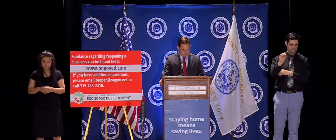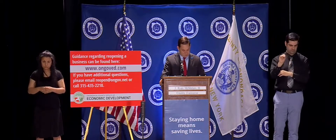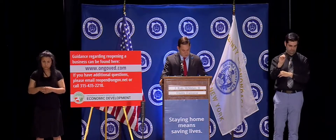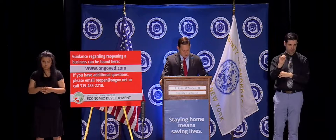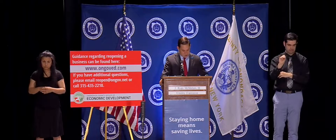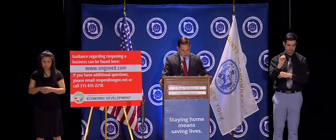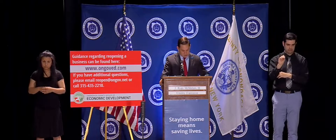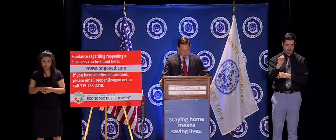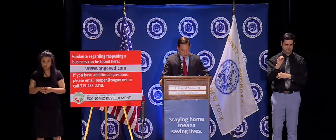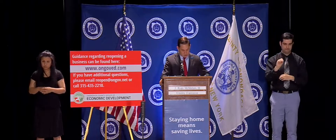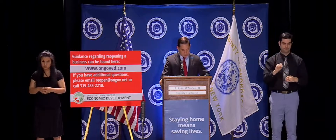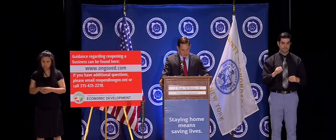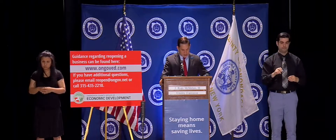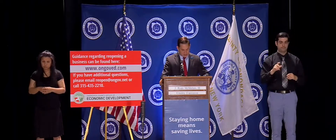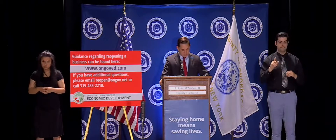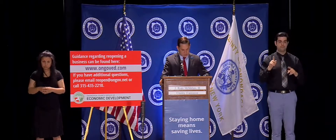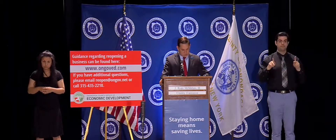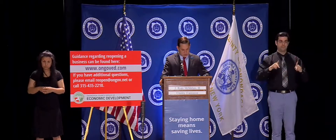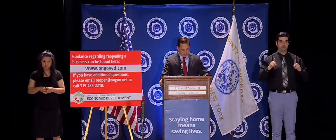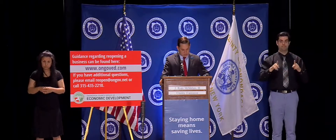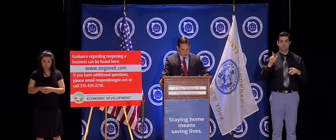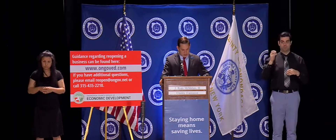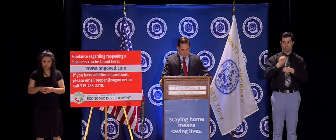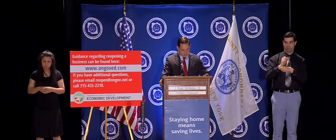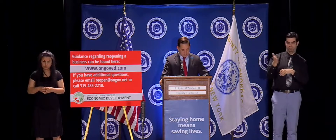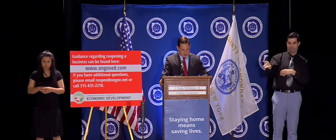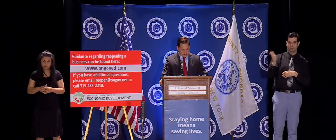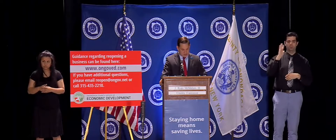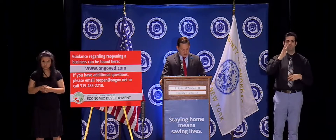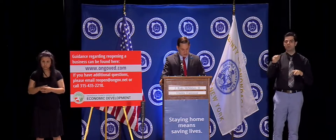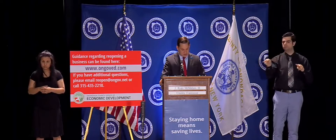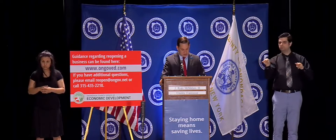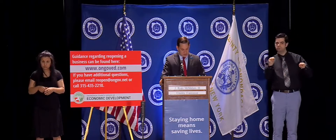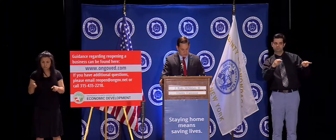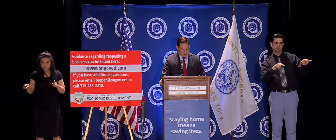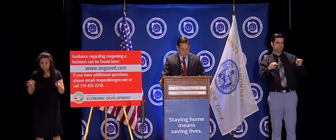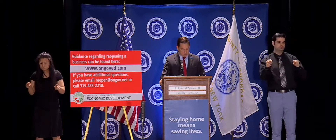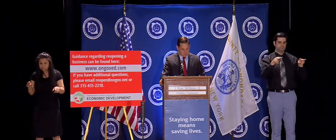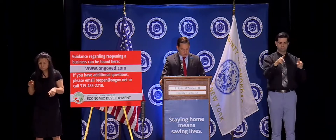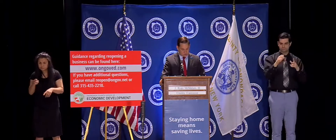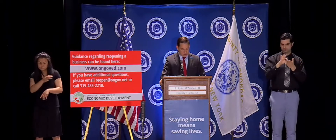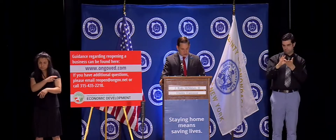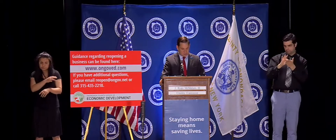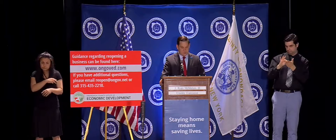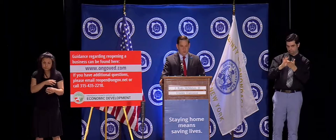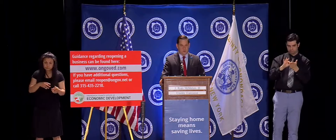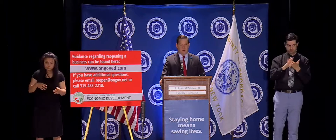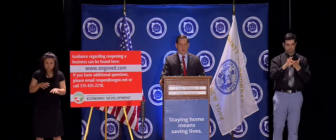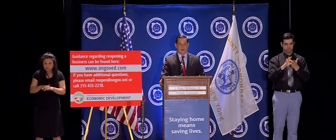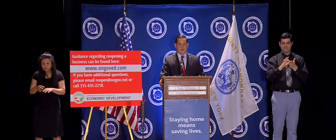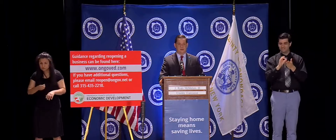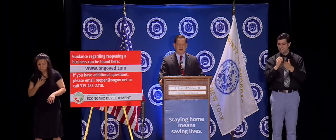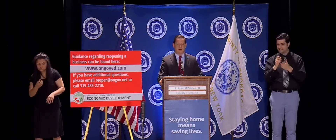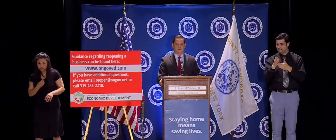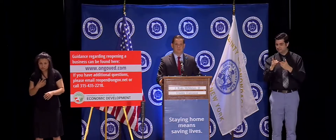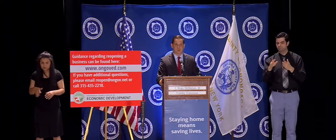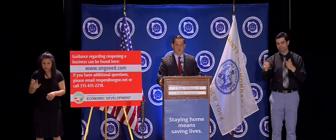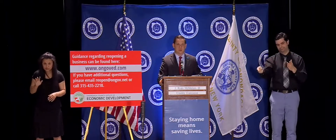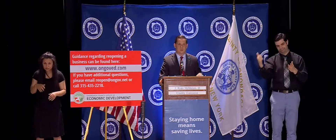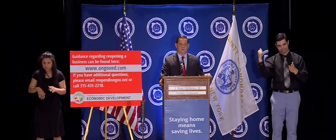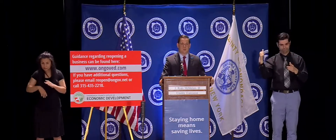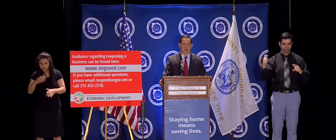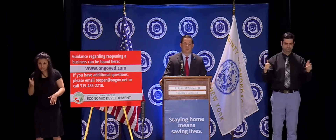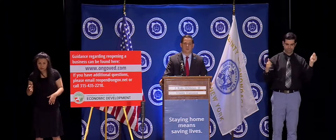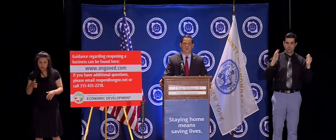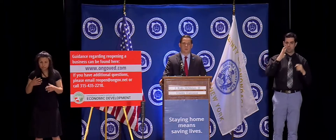patrons. But again, 2 things that trying to get people the ability to get outside,